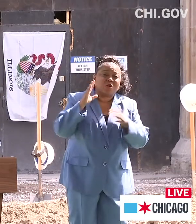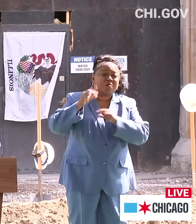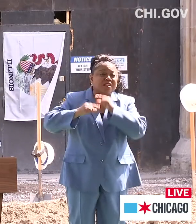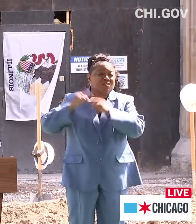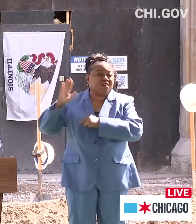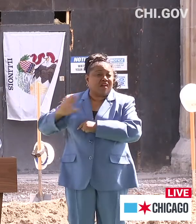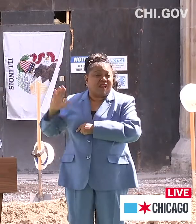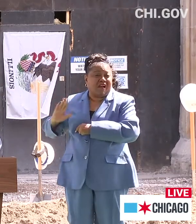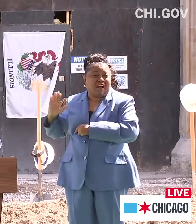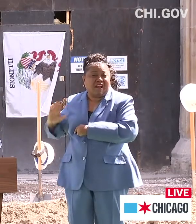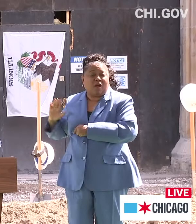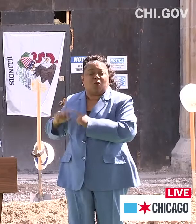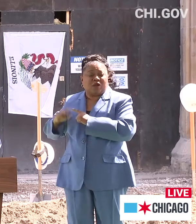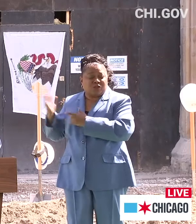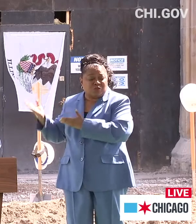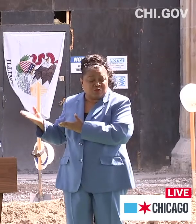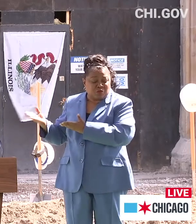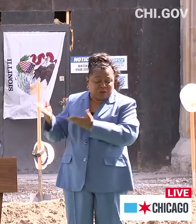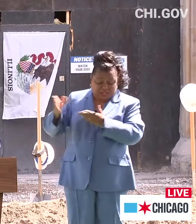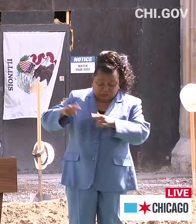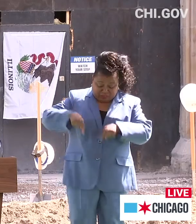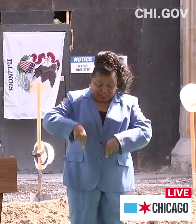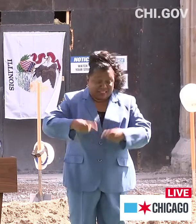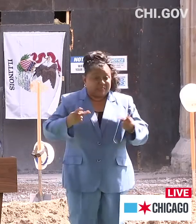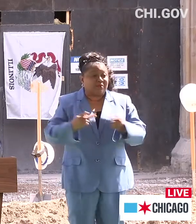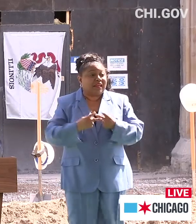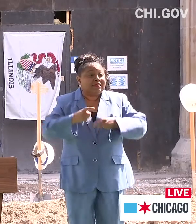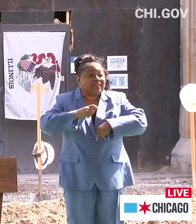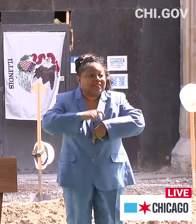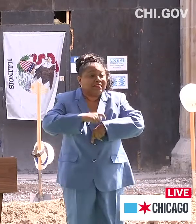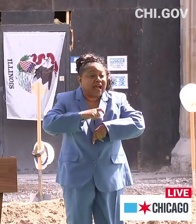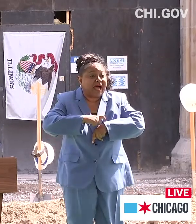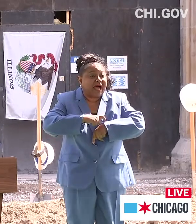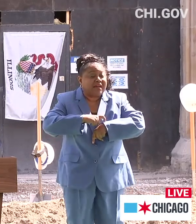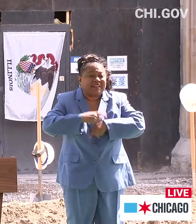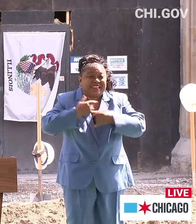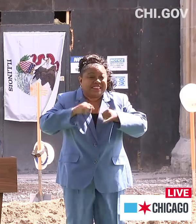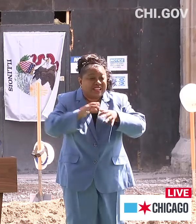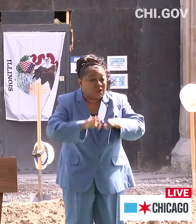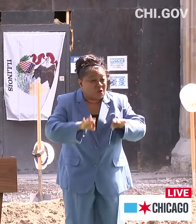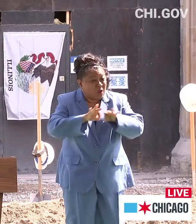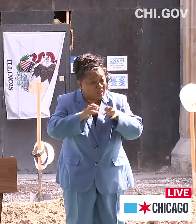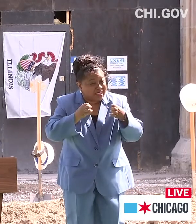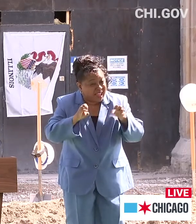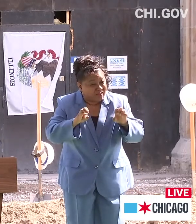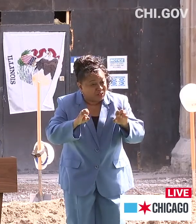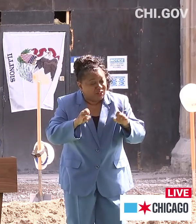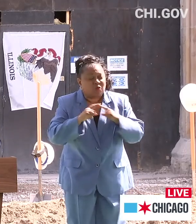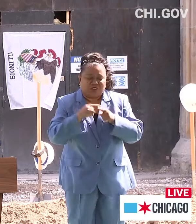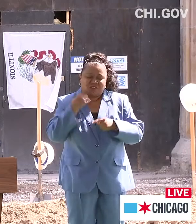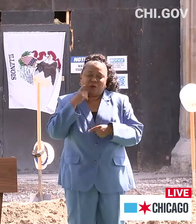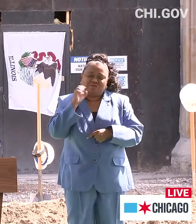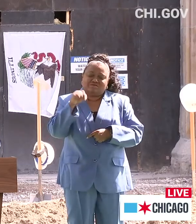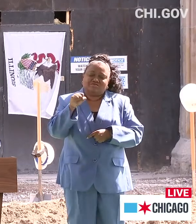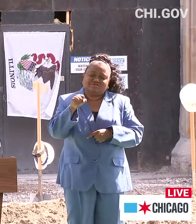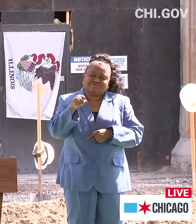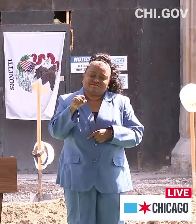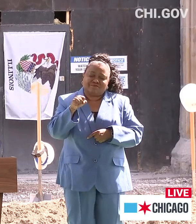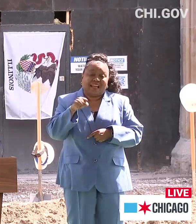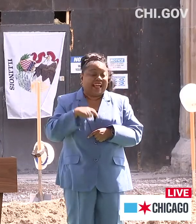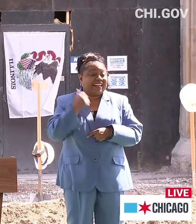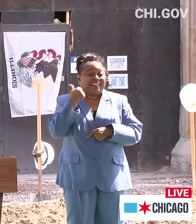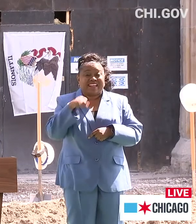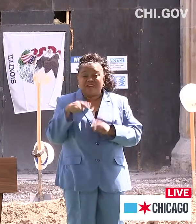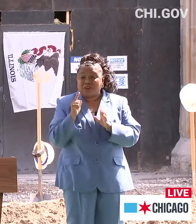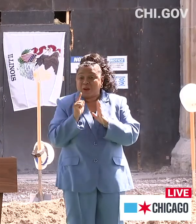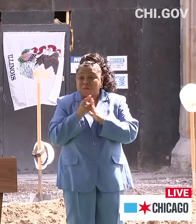generations before us, which bring us to this place in time, is still worth the effort. We know that it is. And if there's